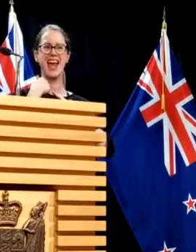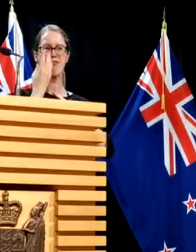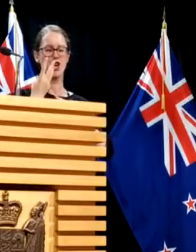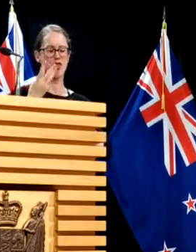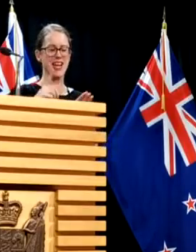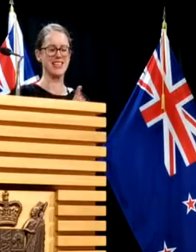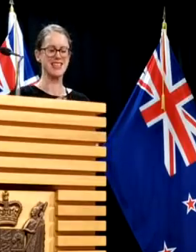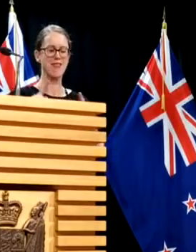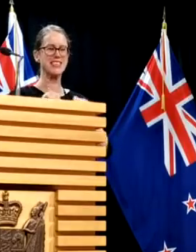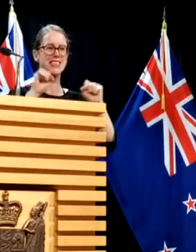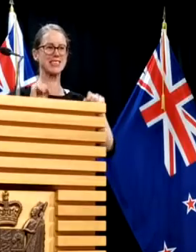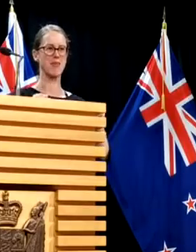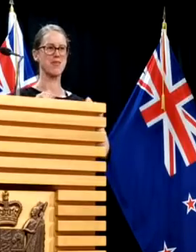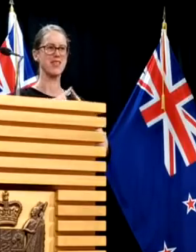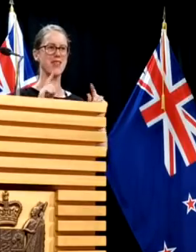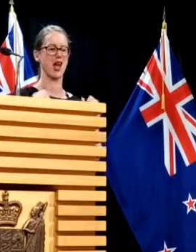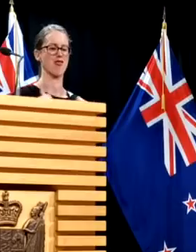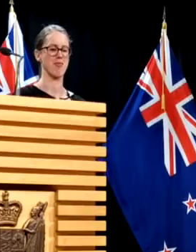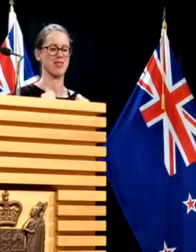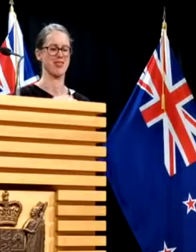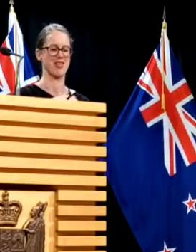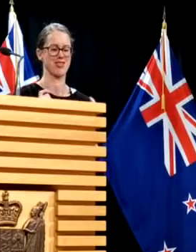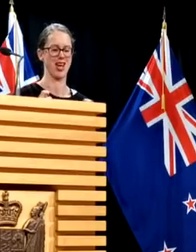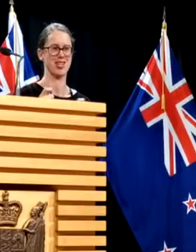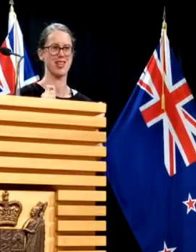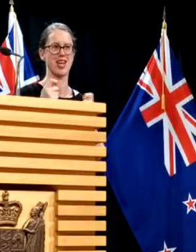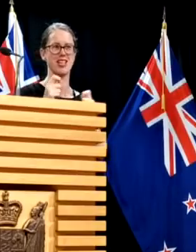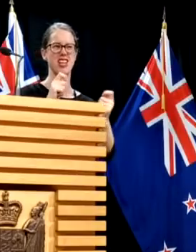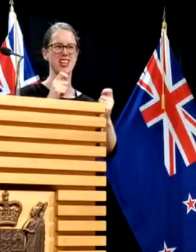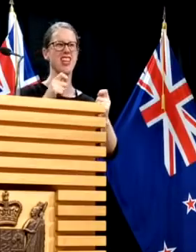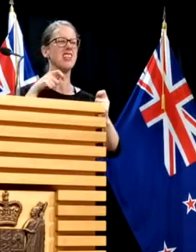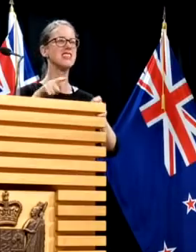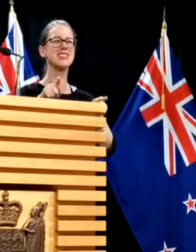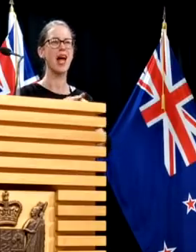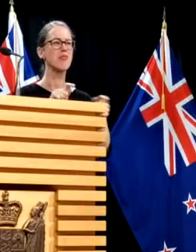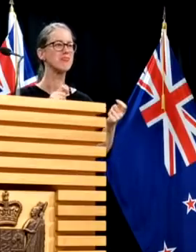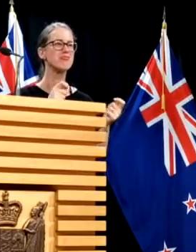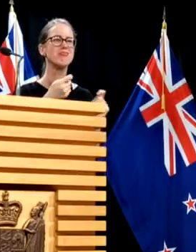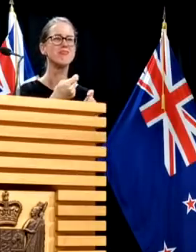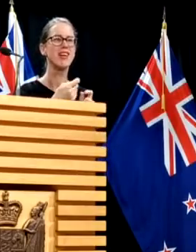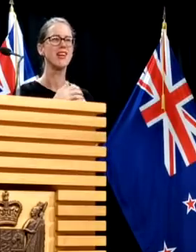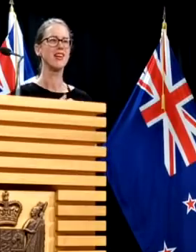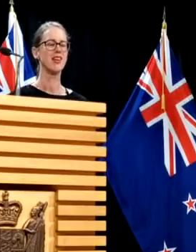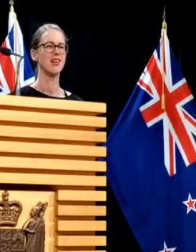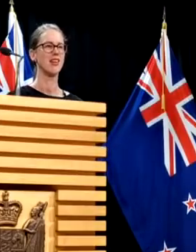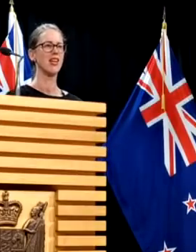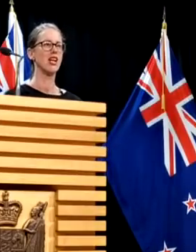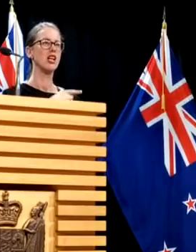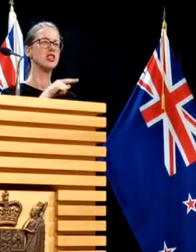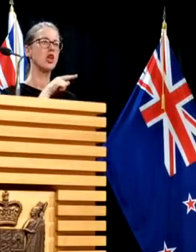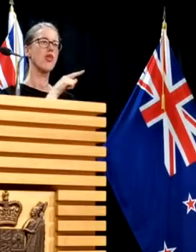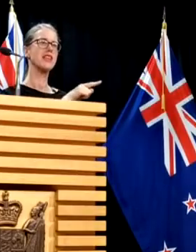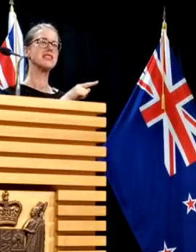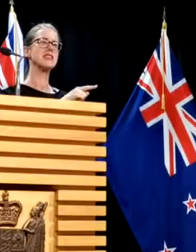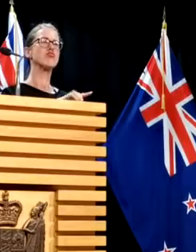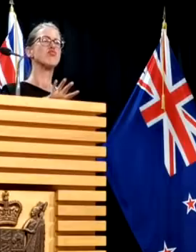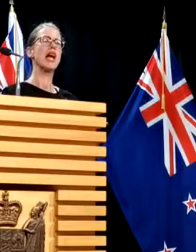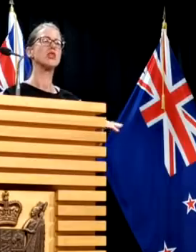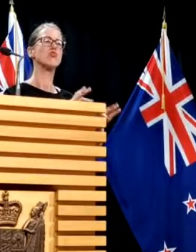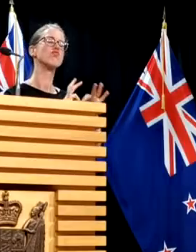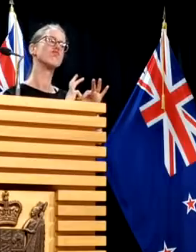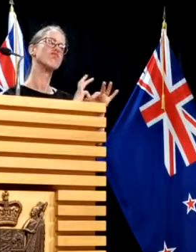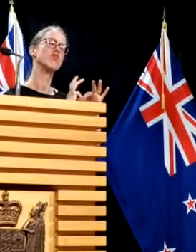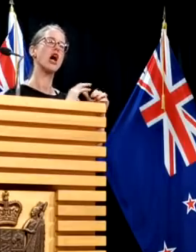represents another one. It is unlike any other agreement in that it doesn't require those confidence and supply